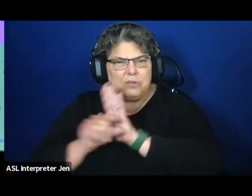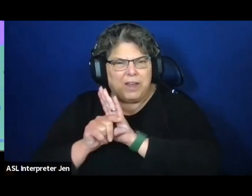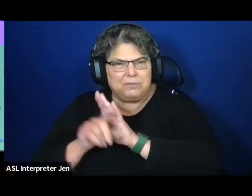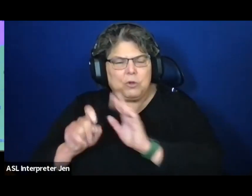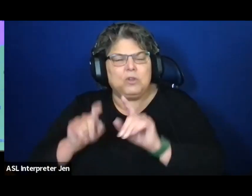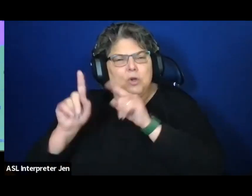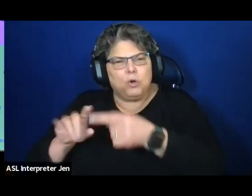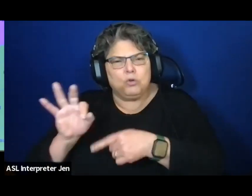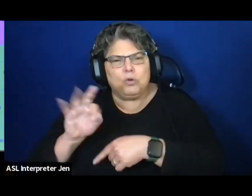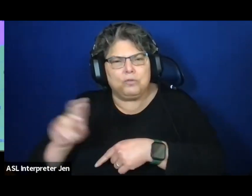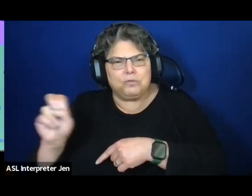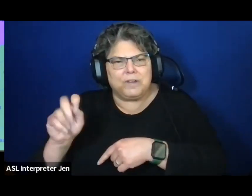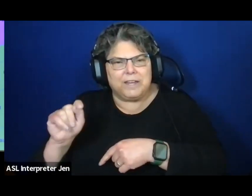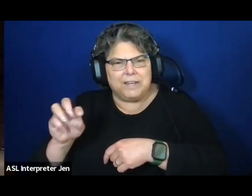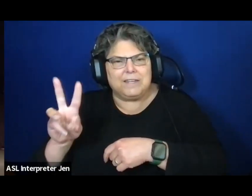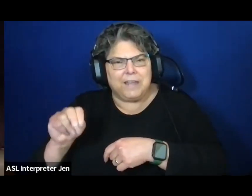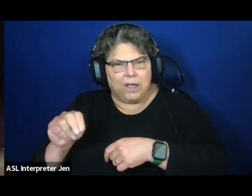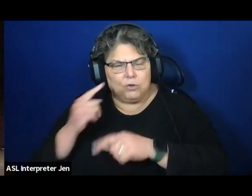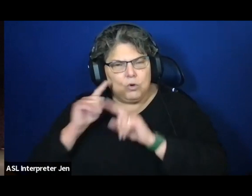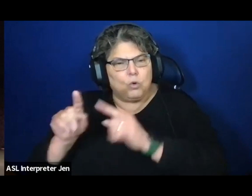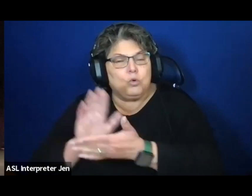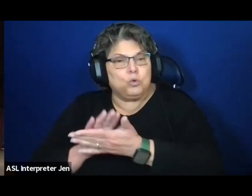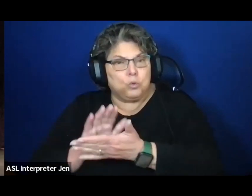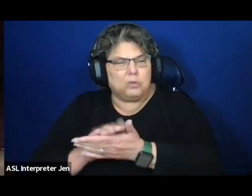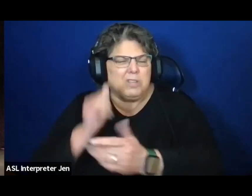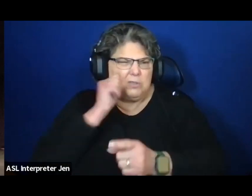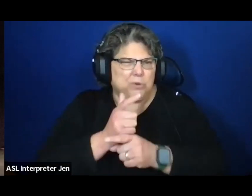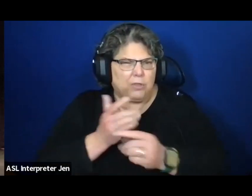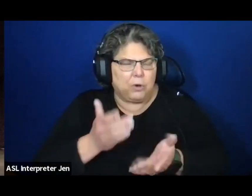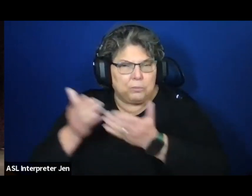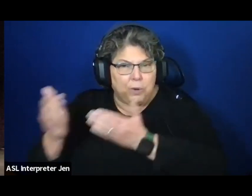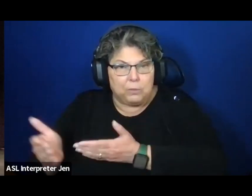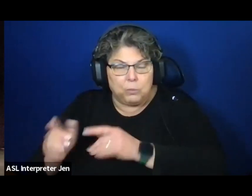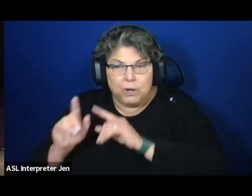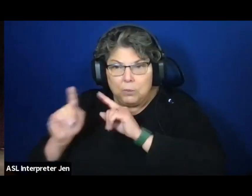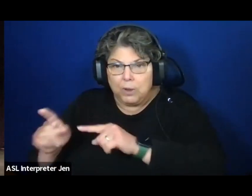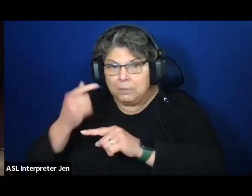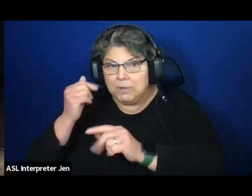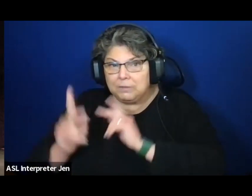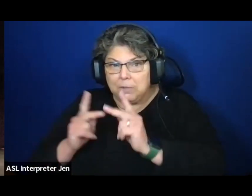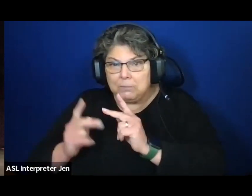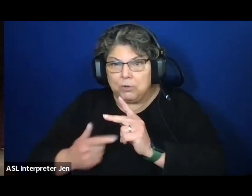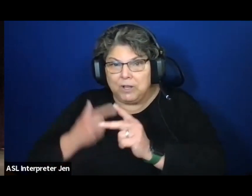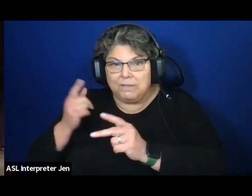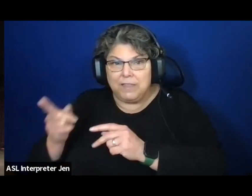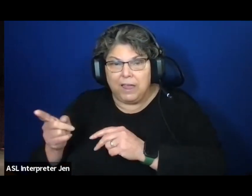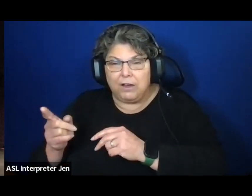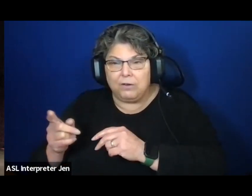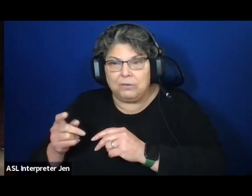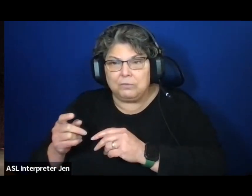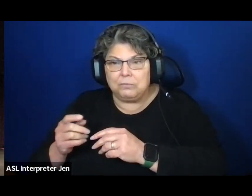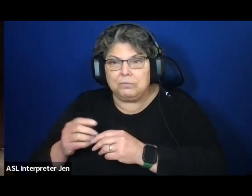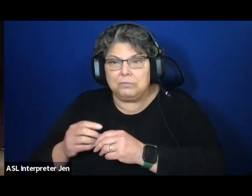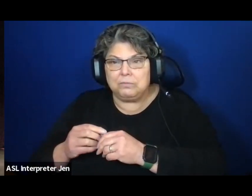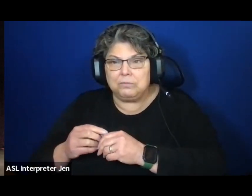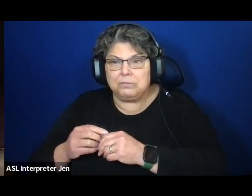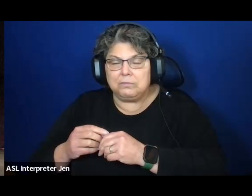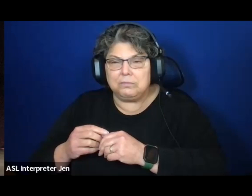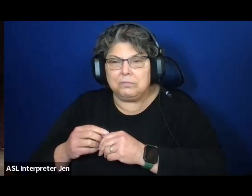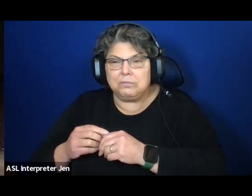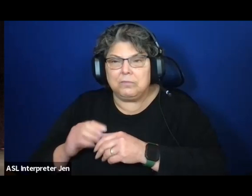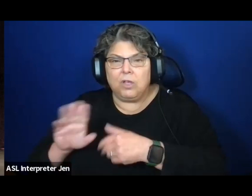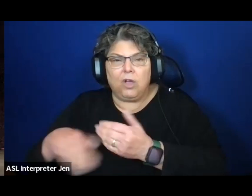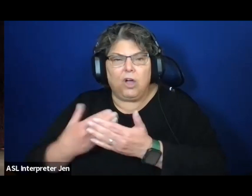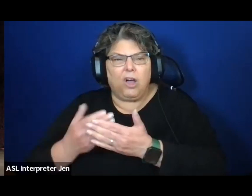school. His brother brought him there. When he got there, because the people who were freed slaves lived in Freetown, right? And they all